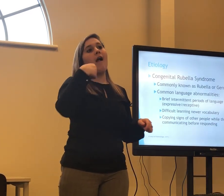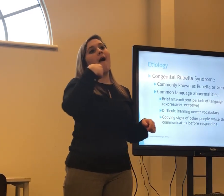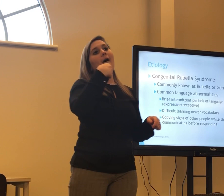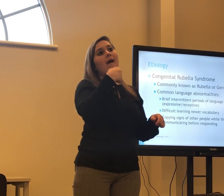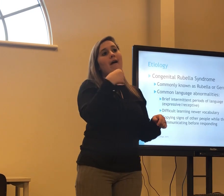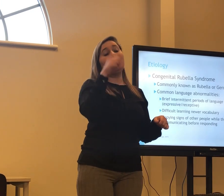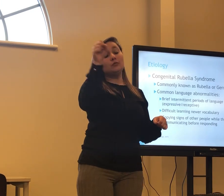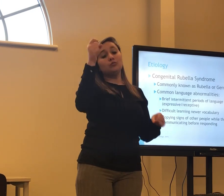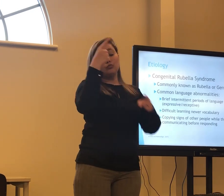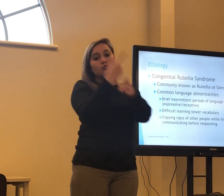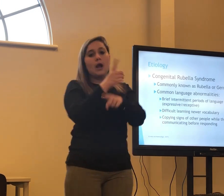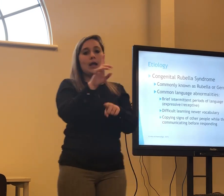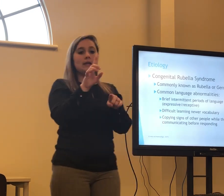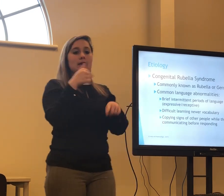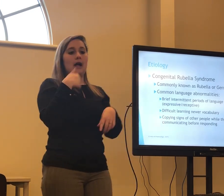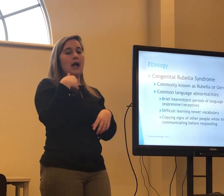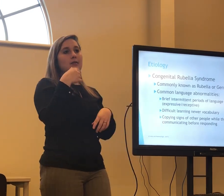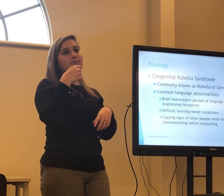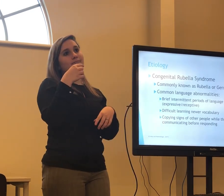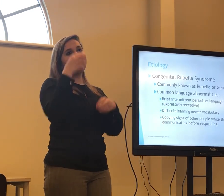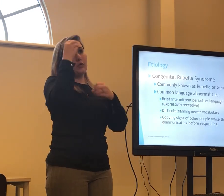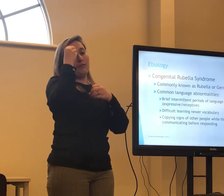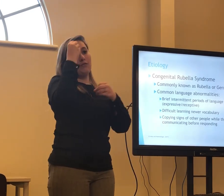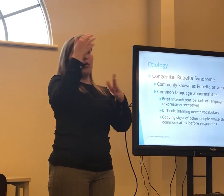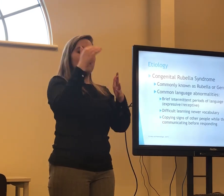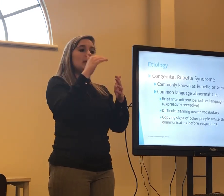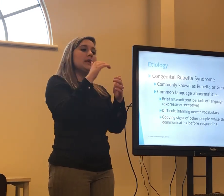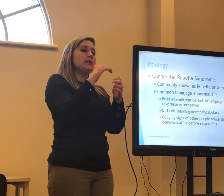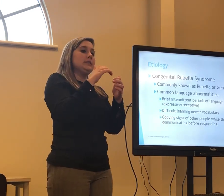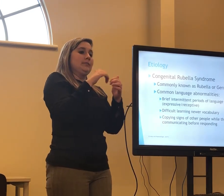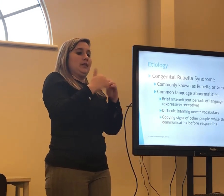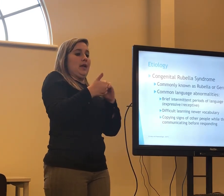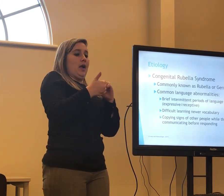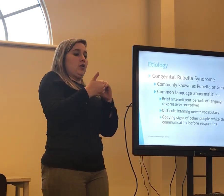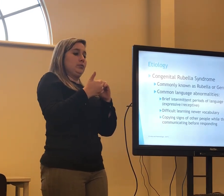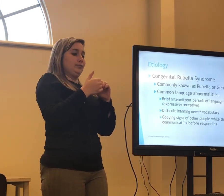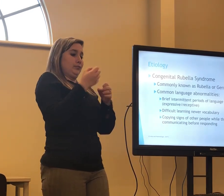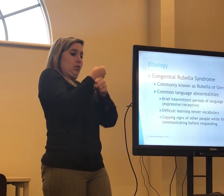work with deafness, but a lot of these cause multiple other disabilities and other functioning